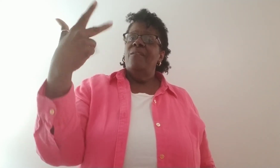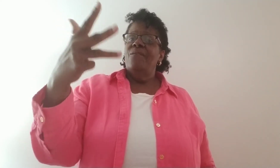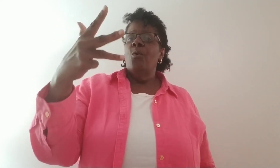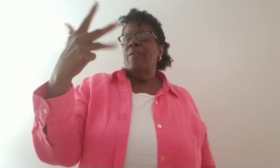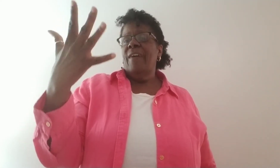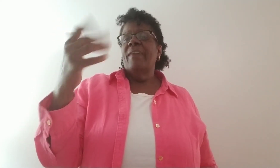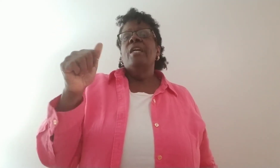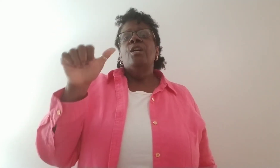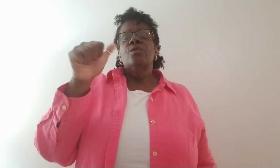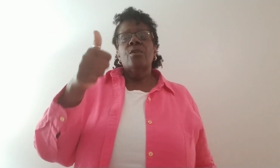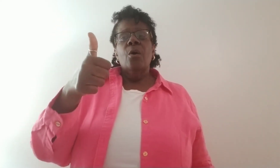1, 2, 3, 4, 5. So